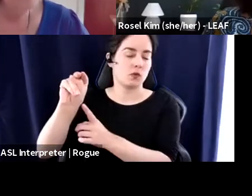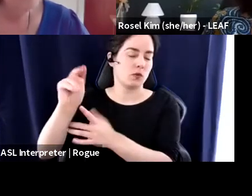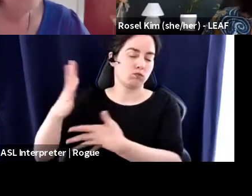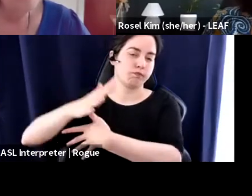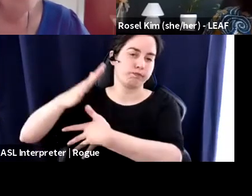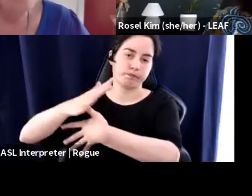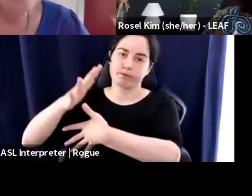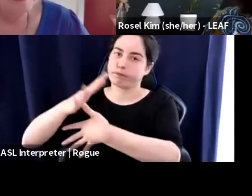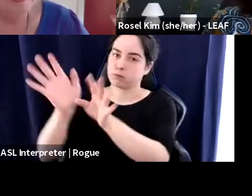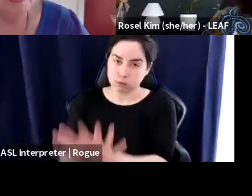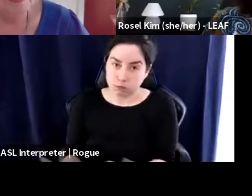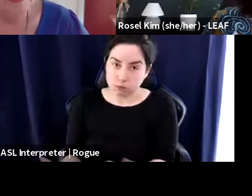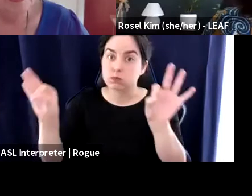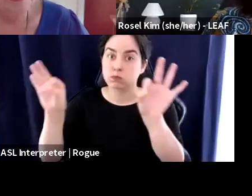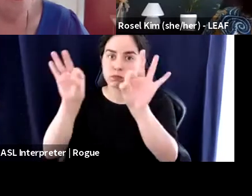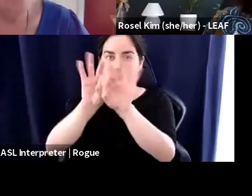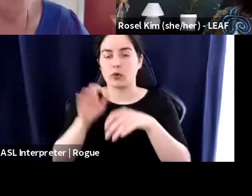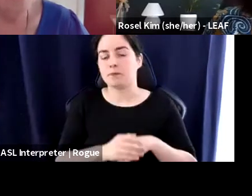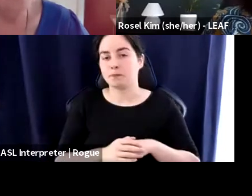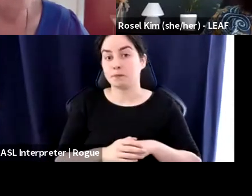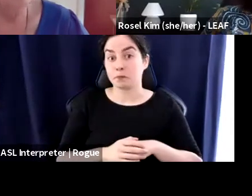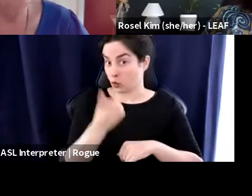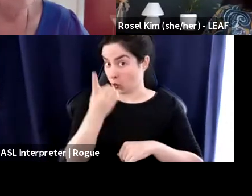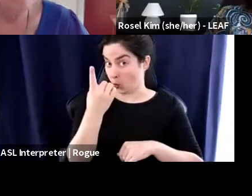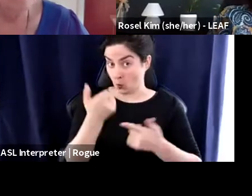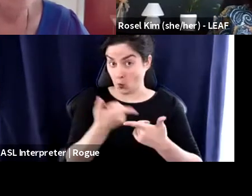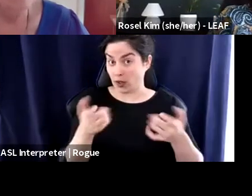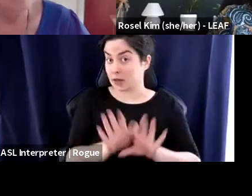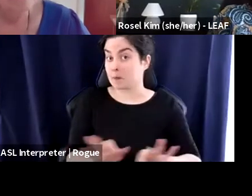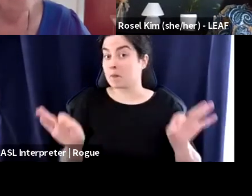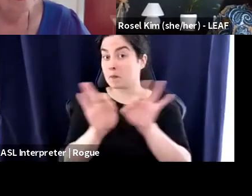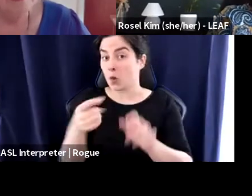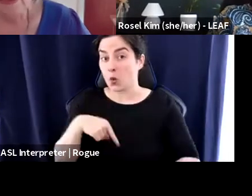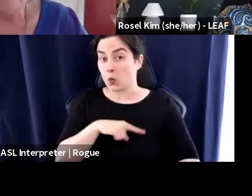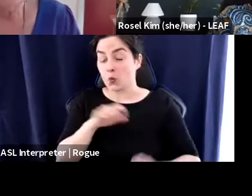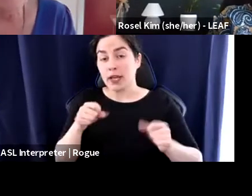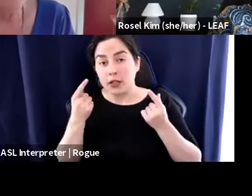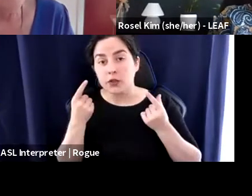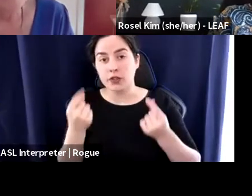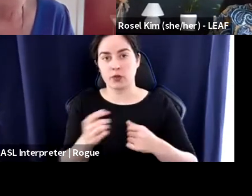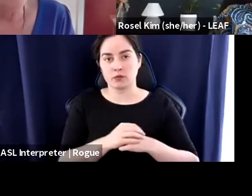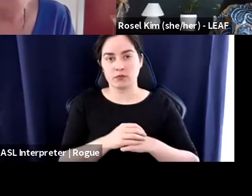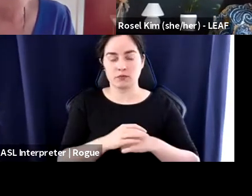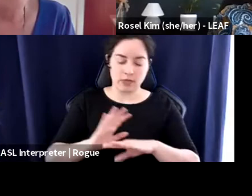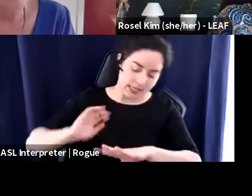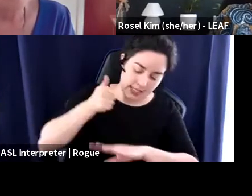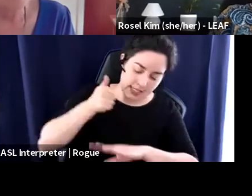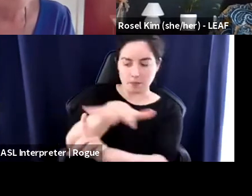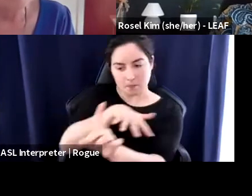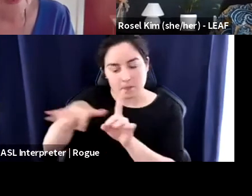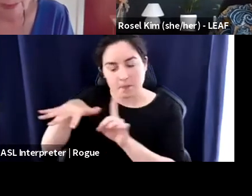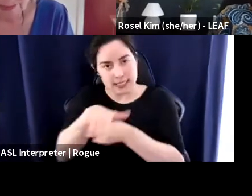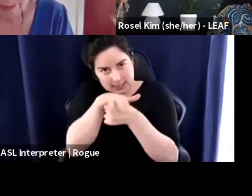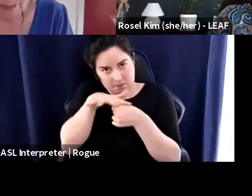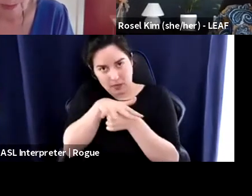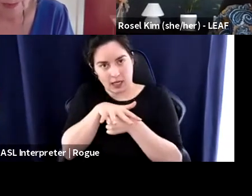one thing that we can all do is really create space for women with disabilities and the organizations that represent them